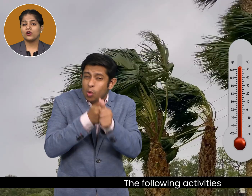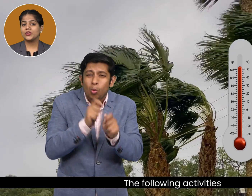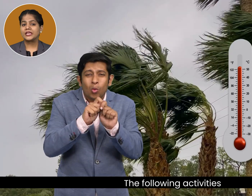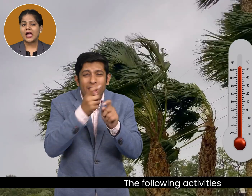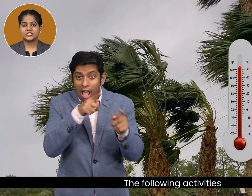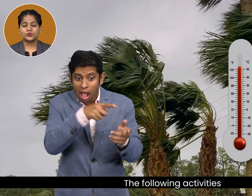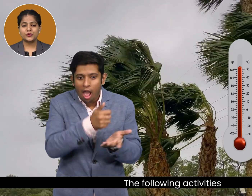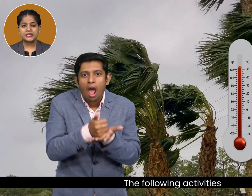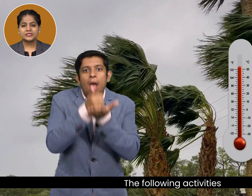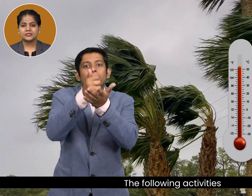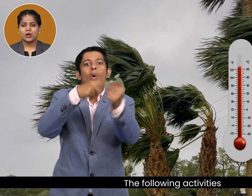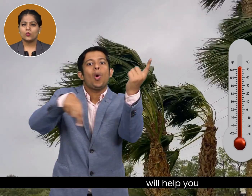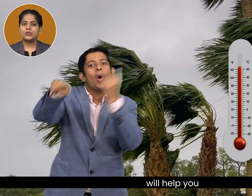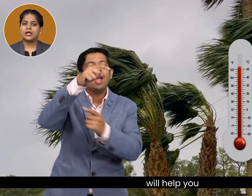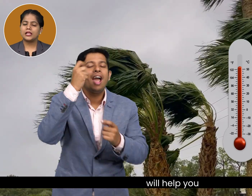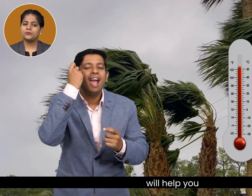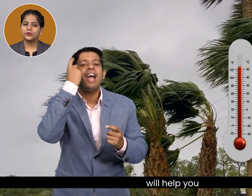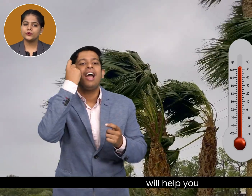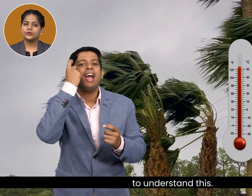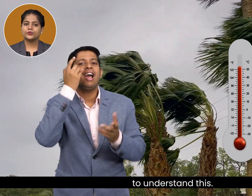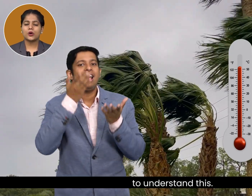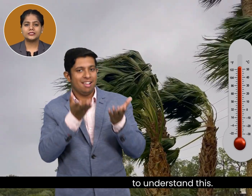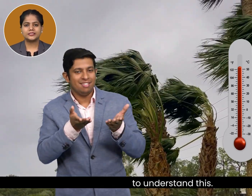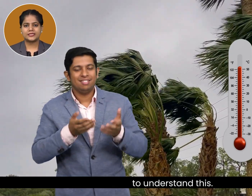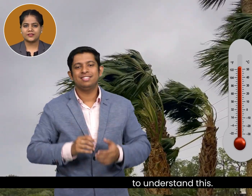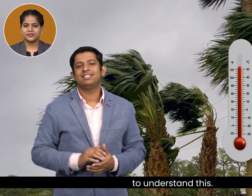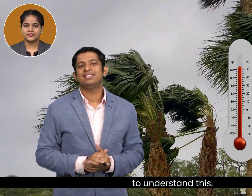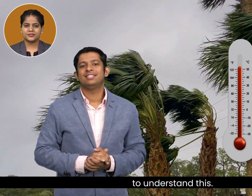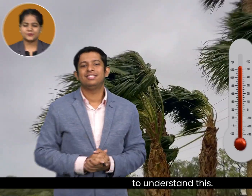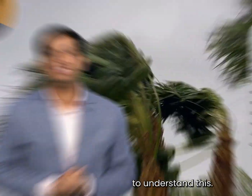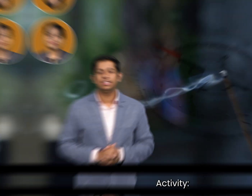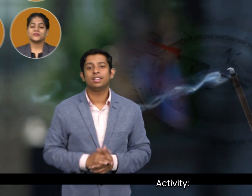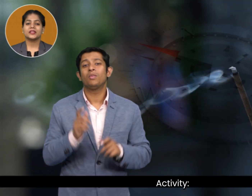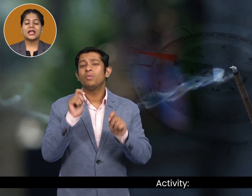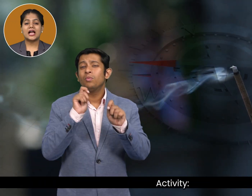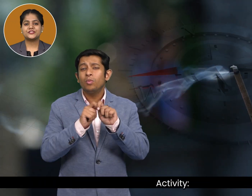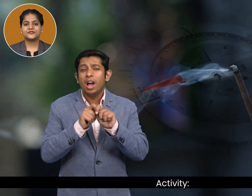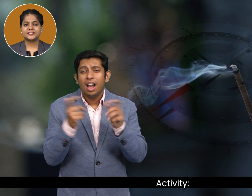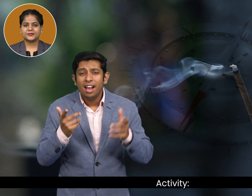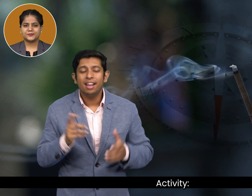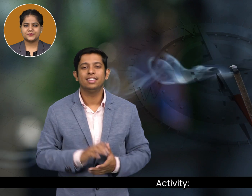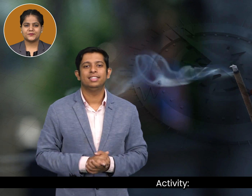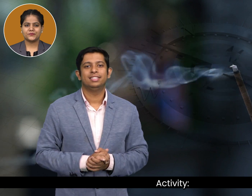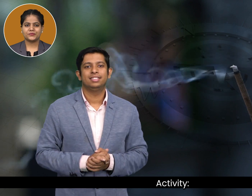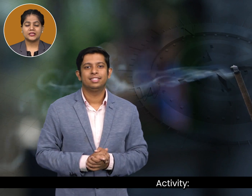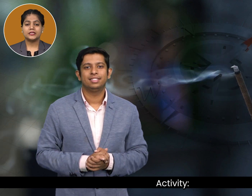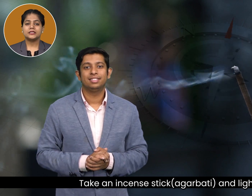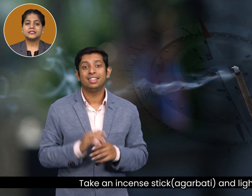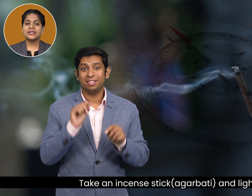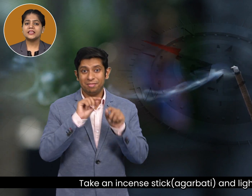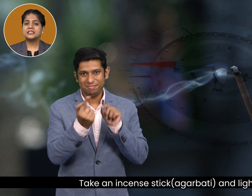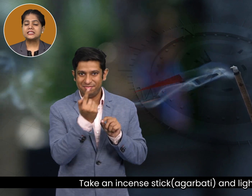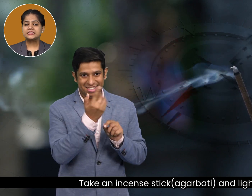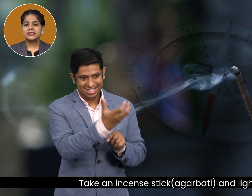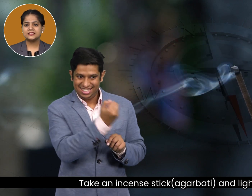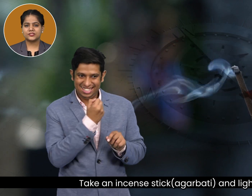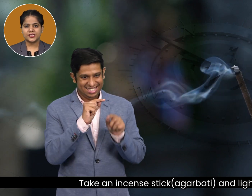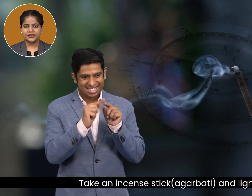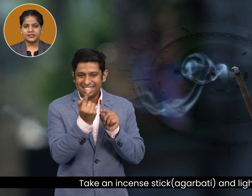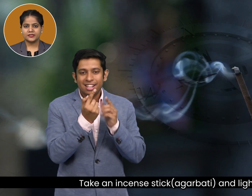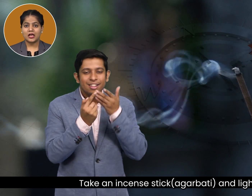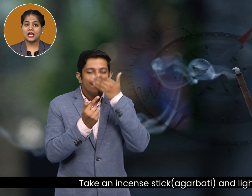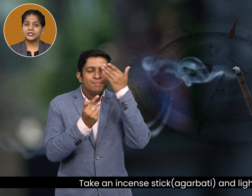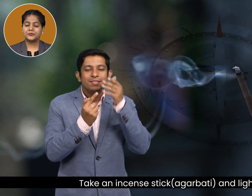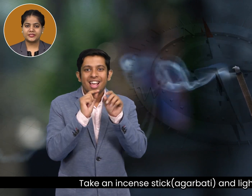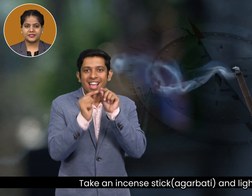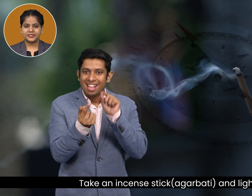The following activities will help you to understand this. Activity. Take an incense